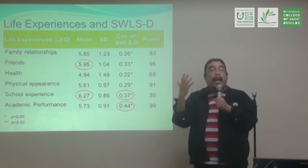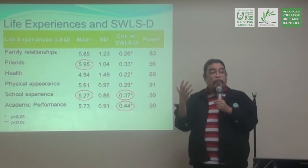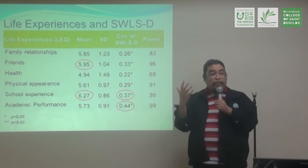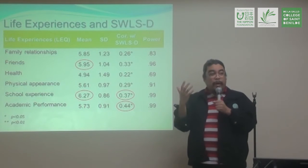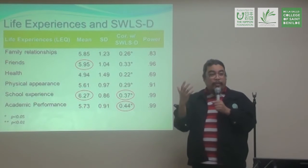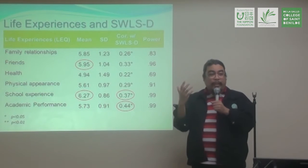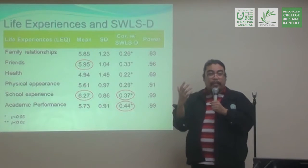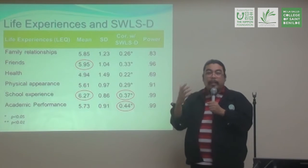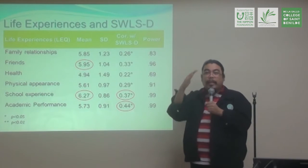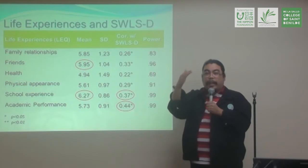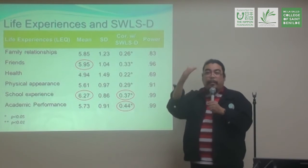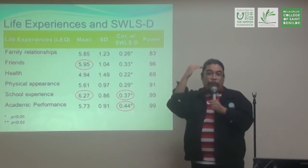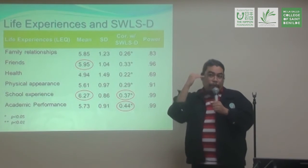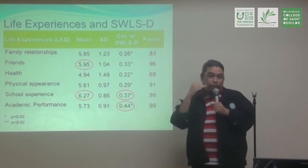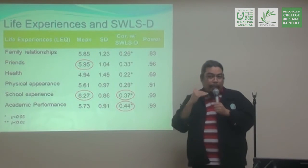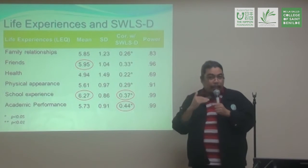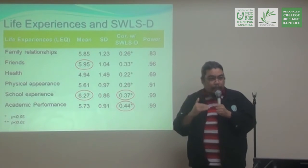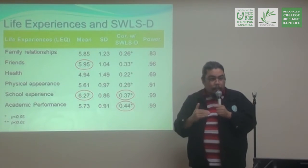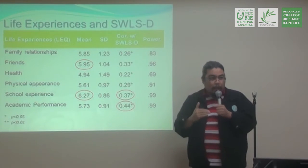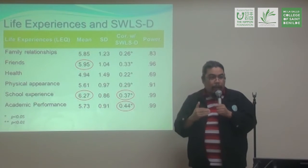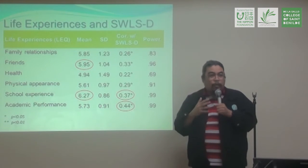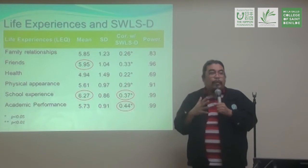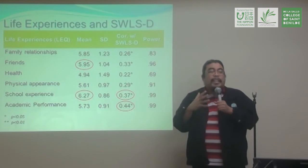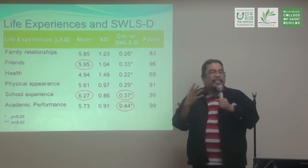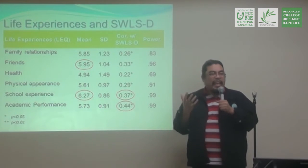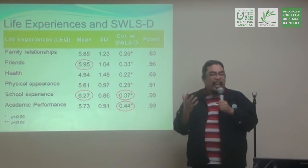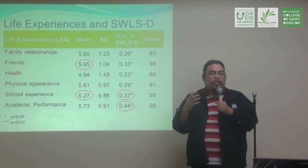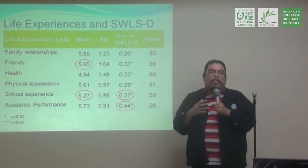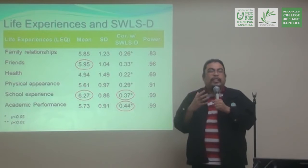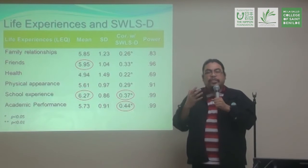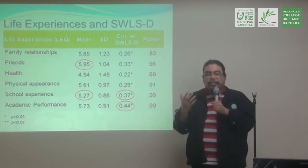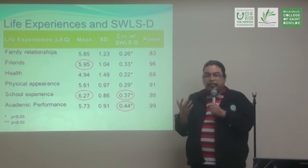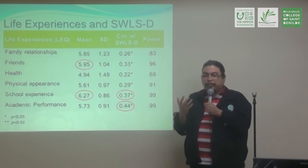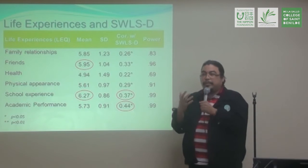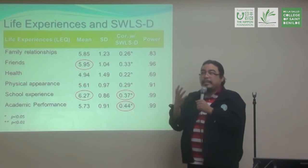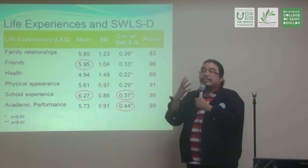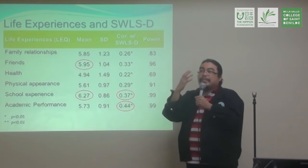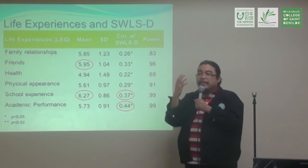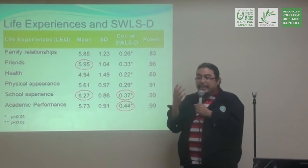satisfied, very happy about it. And if you rated it 1, you're very sad or